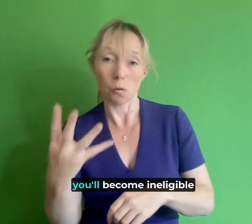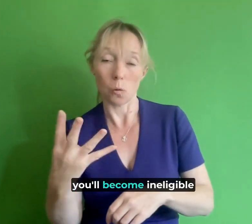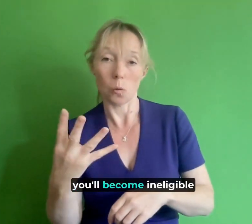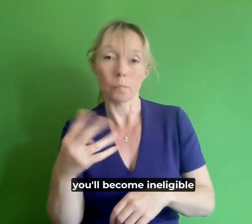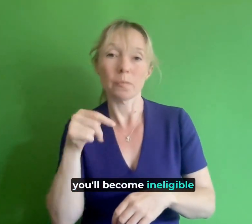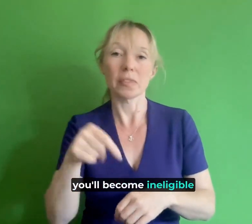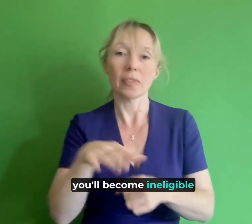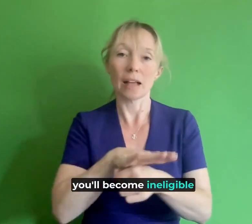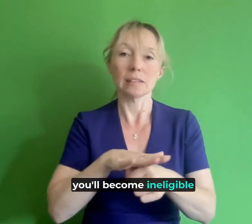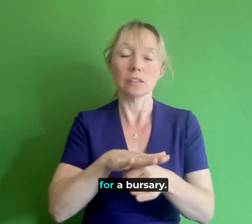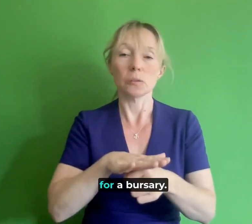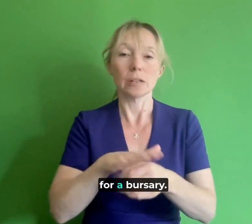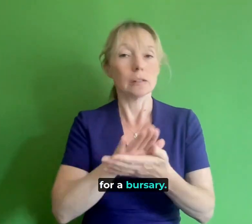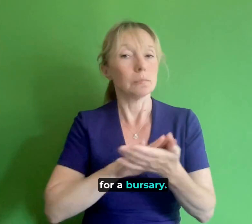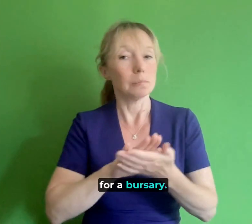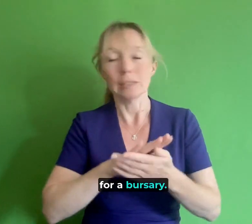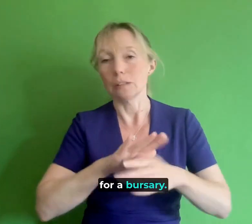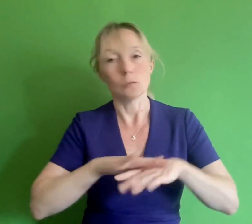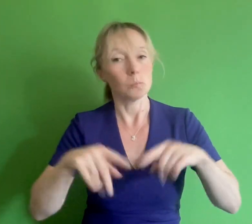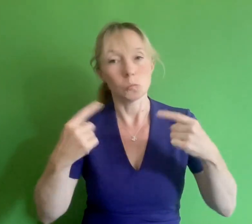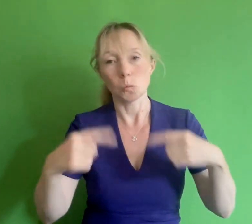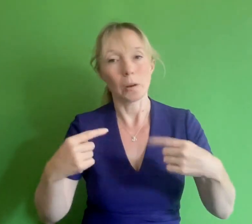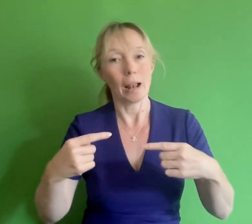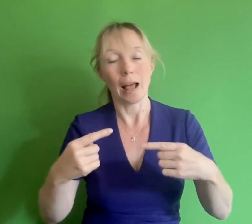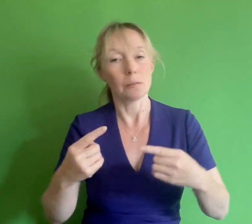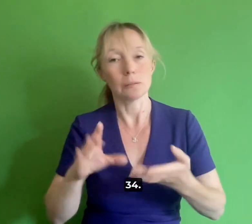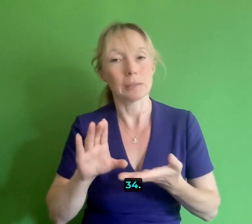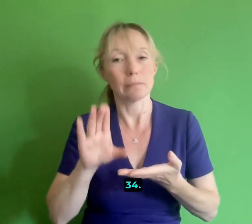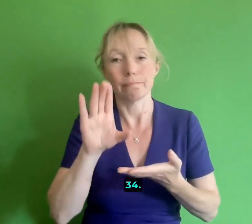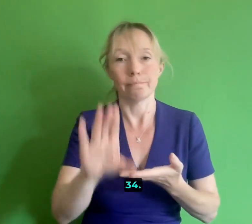become ineligible for a bursary. 34.